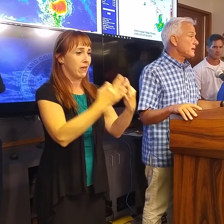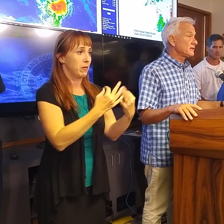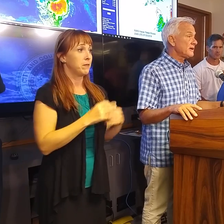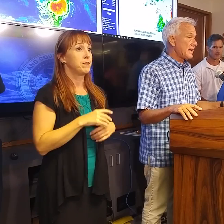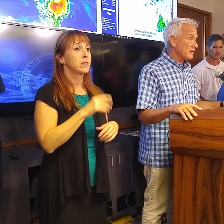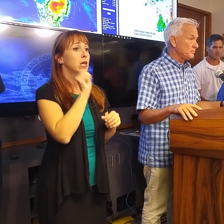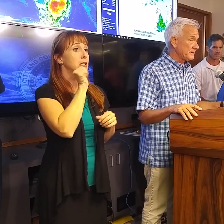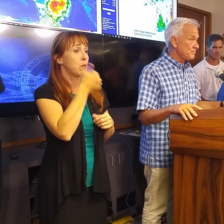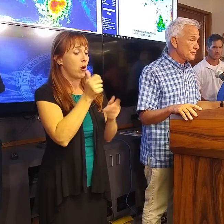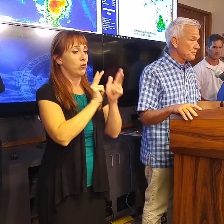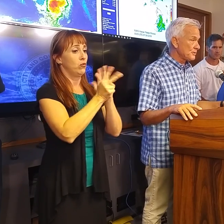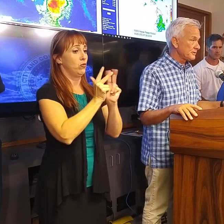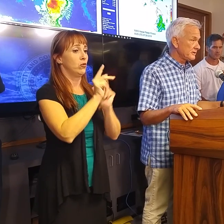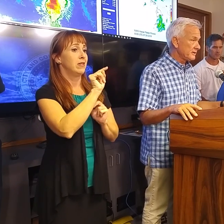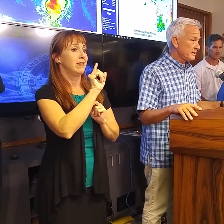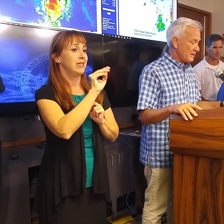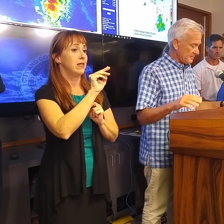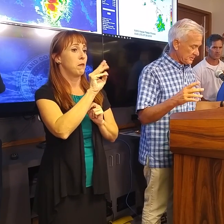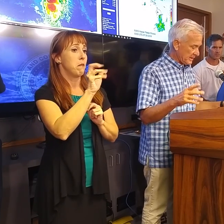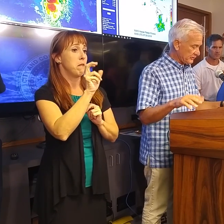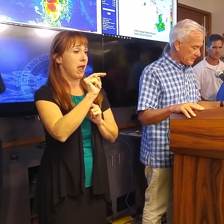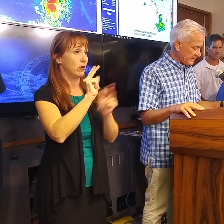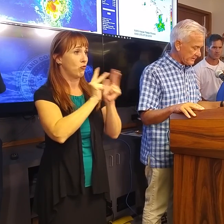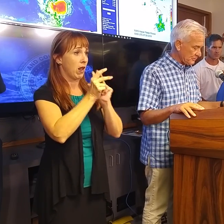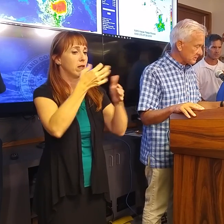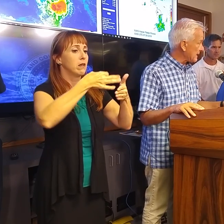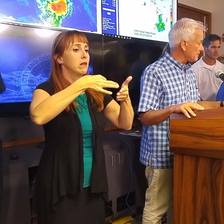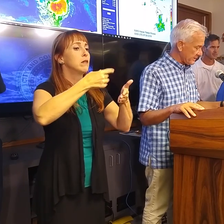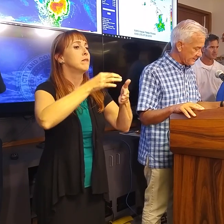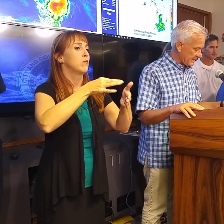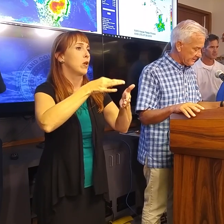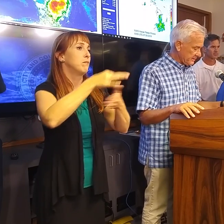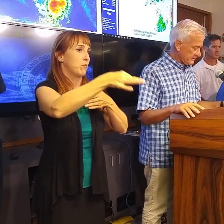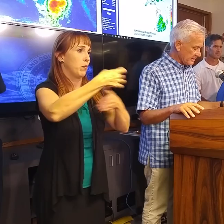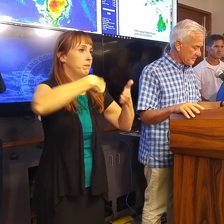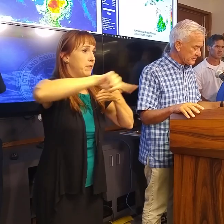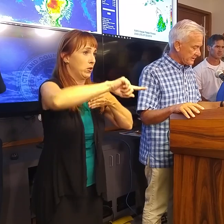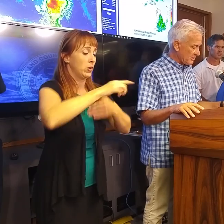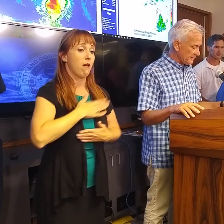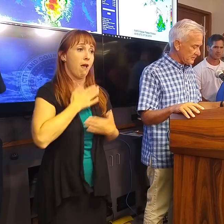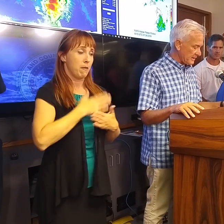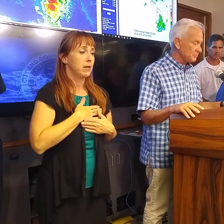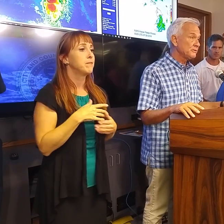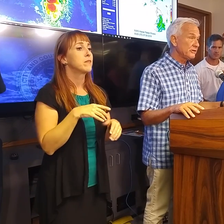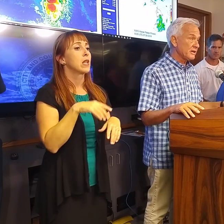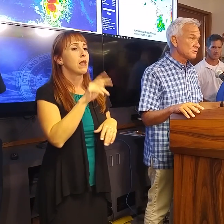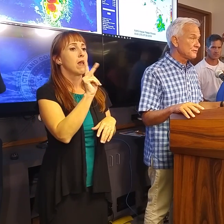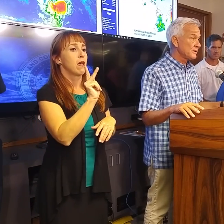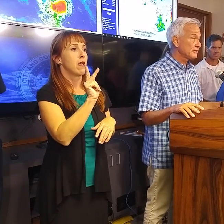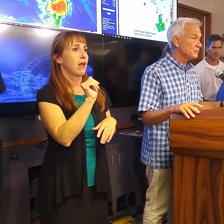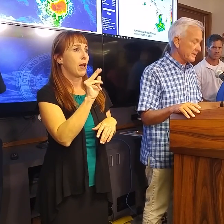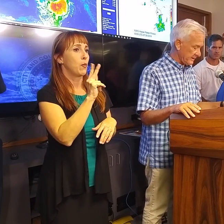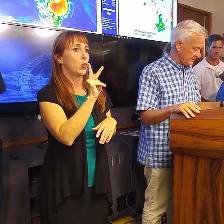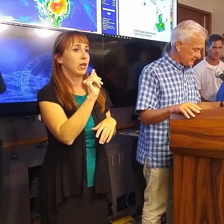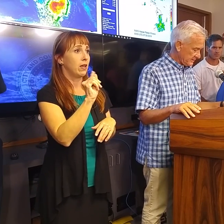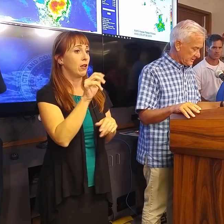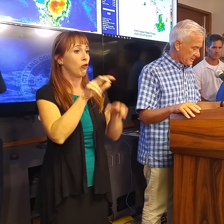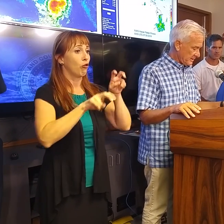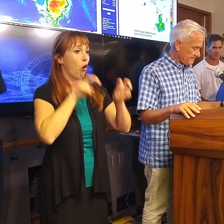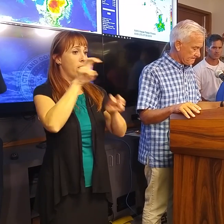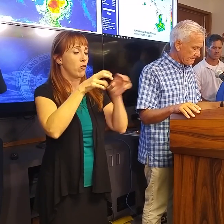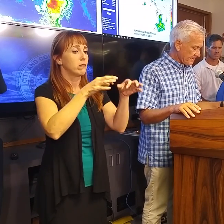Man Triathlon has been postponed to next week, and we're glad about that. The Kaimuki Carnival has been rescheduled for next weekend.